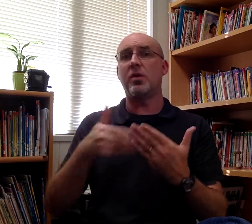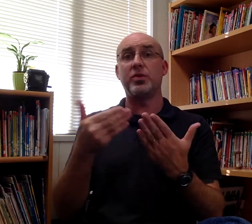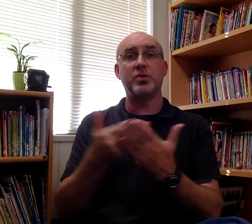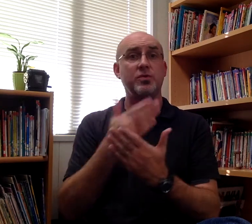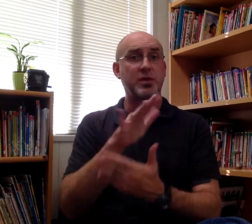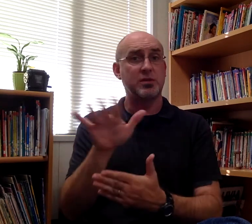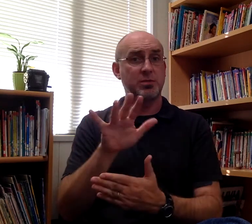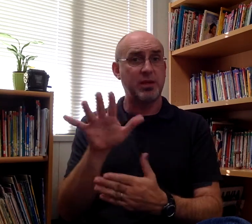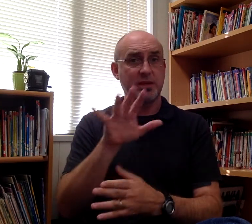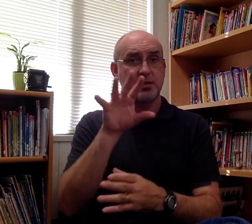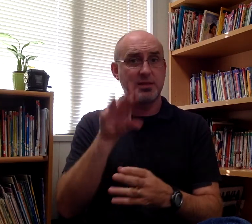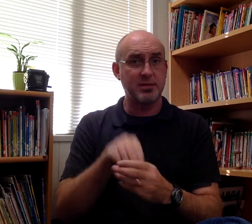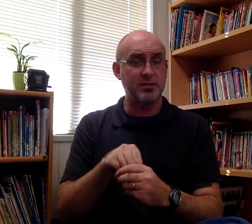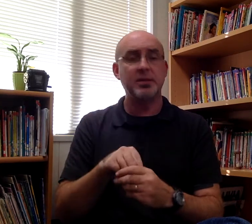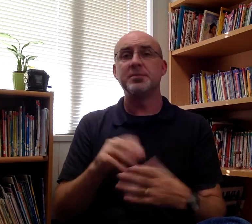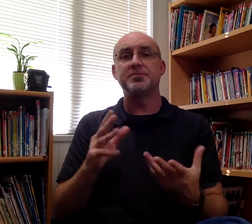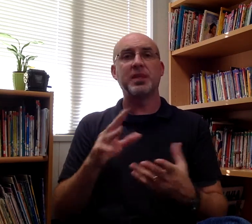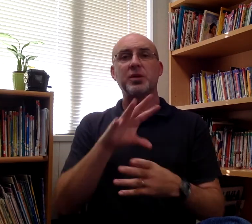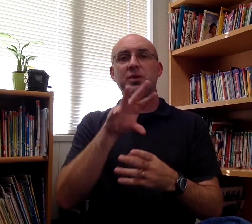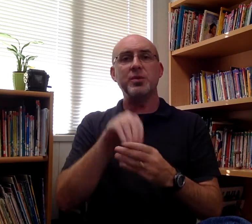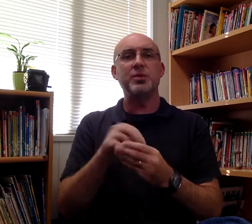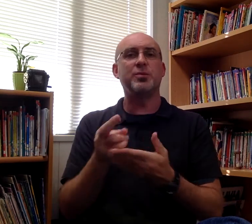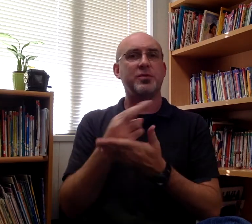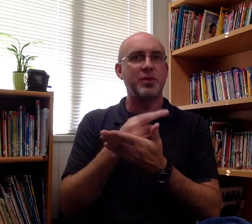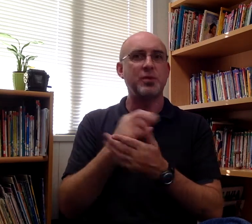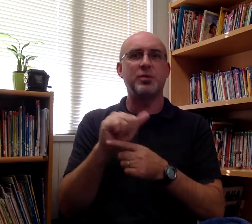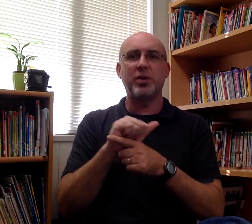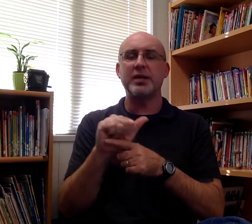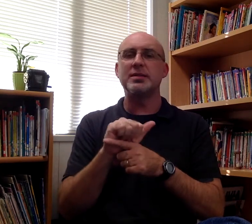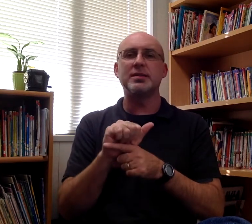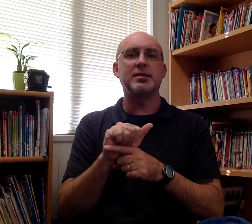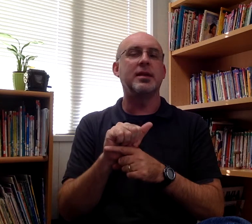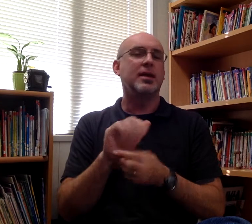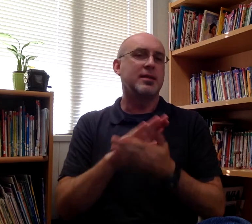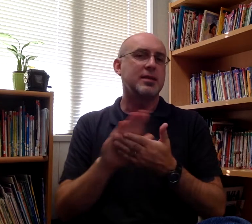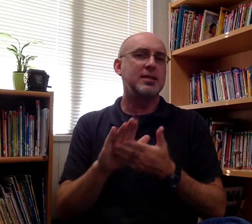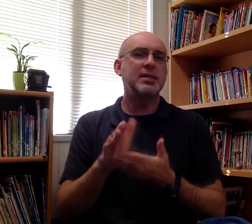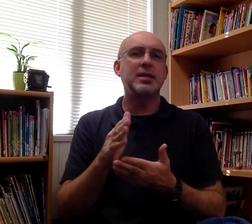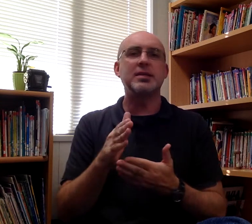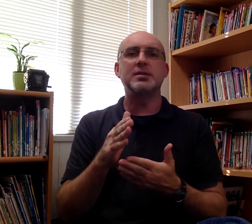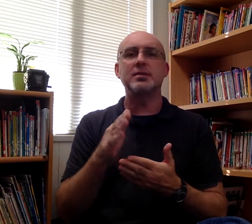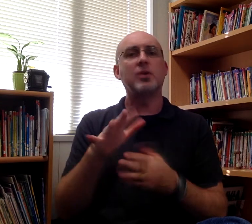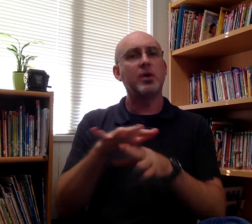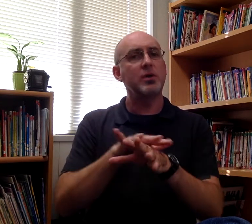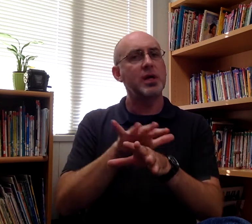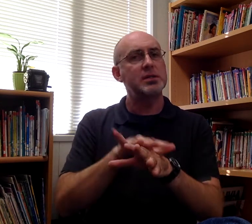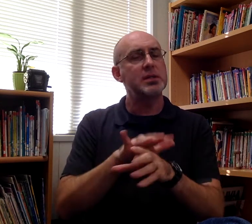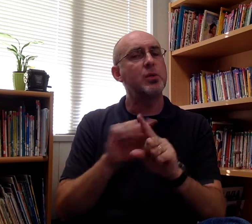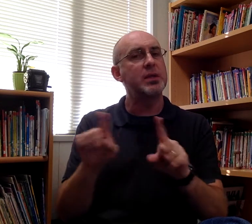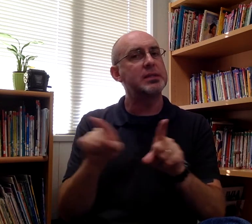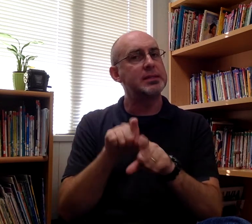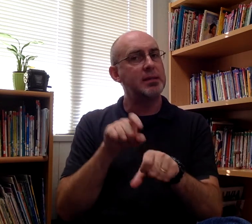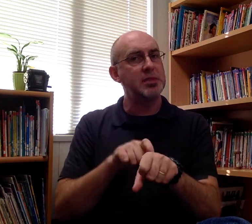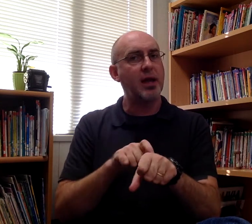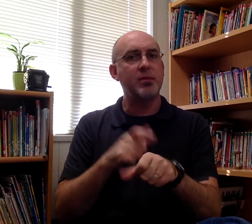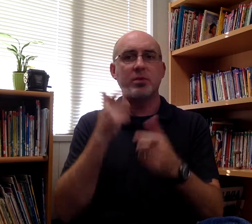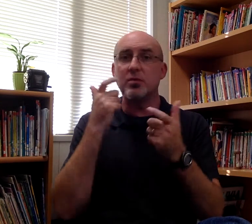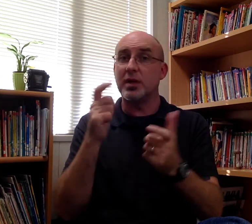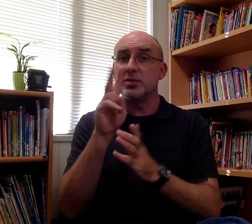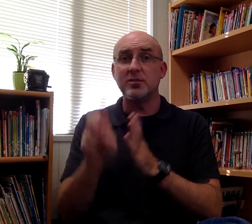the new finger spelling to include and review and practice. And the nice thing is, I'll go kind of slow, but at the same time, you can watch the